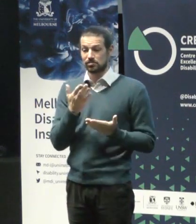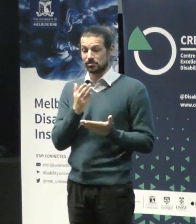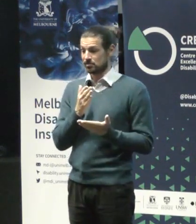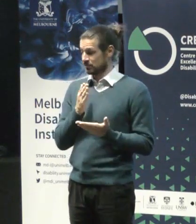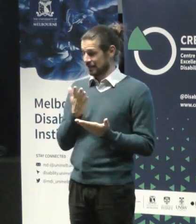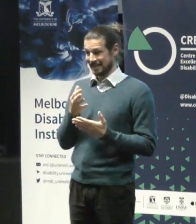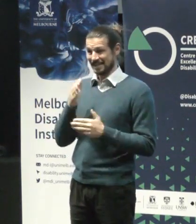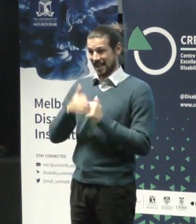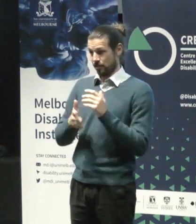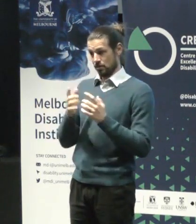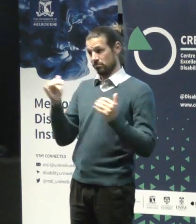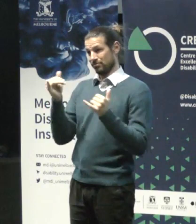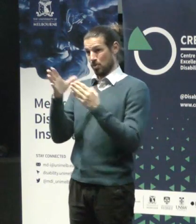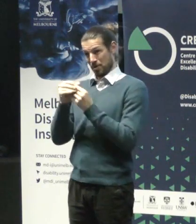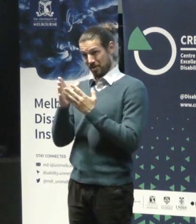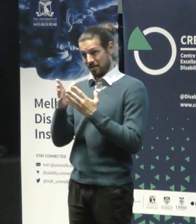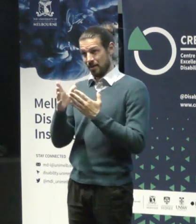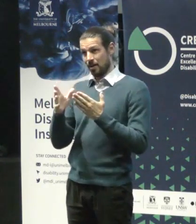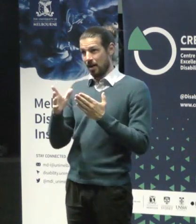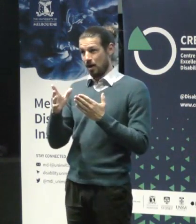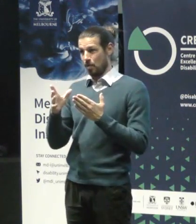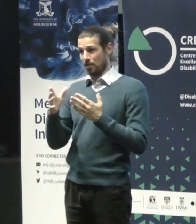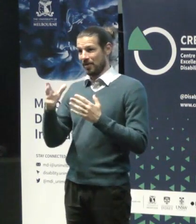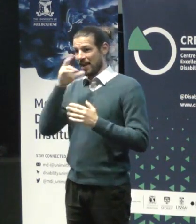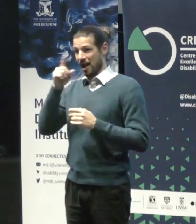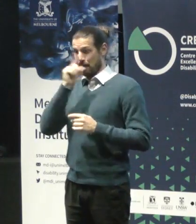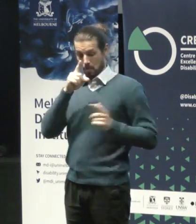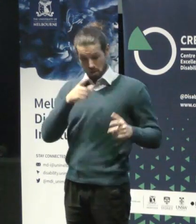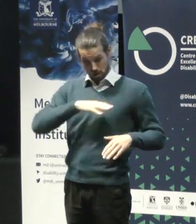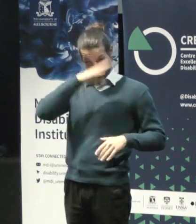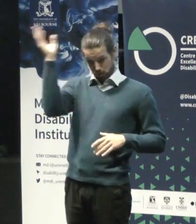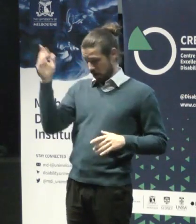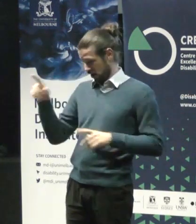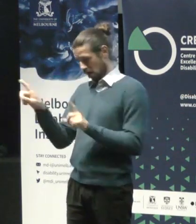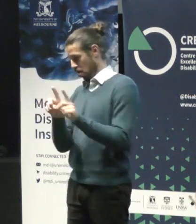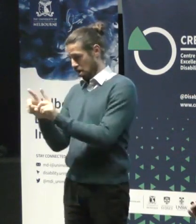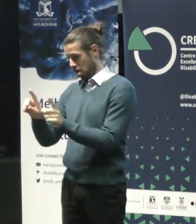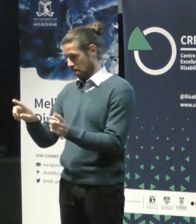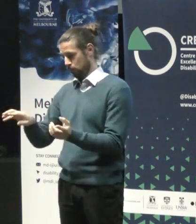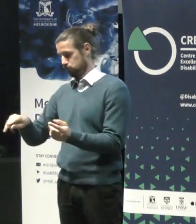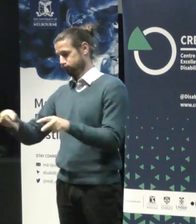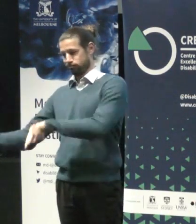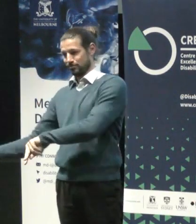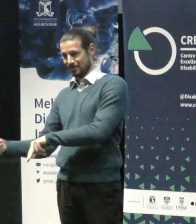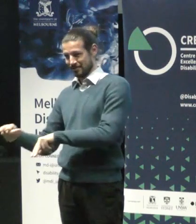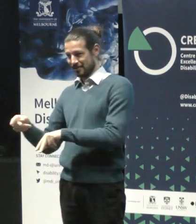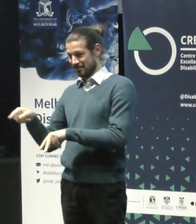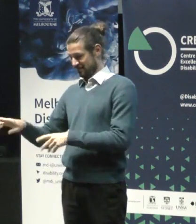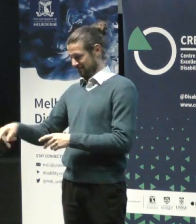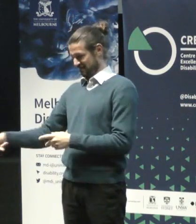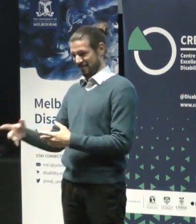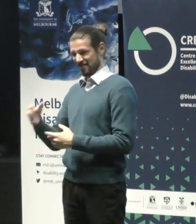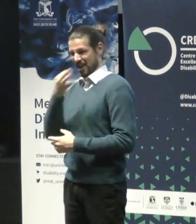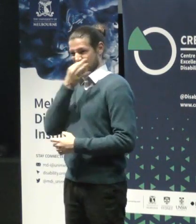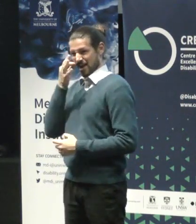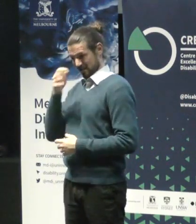drunk. This disabled person ended up in a flower bed at some point, drunk. So just terrible risks and damage. And in the end, they